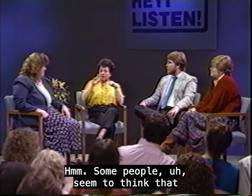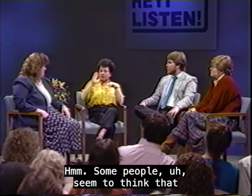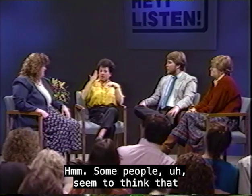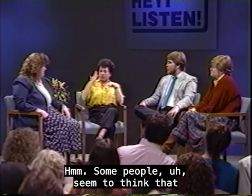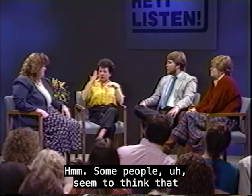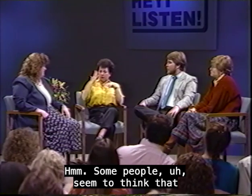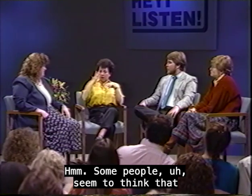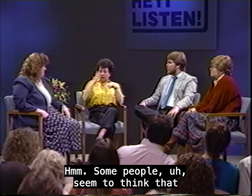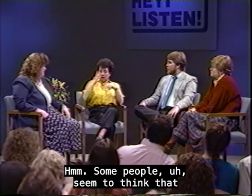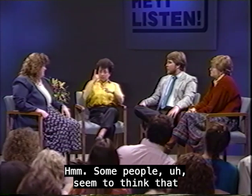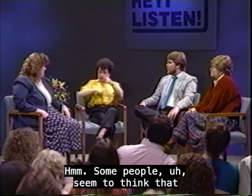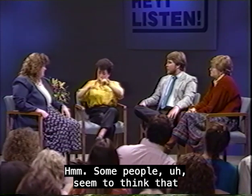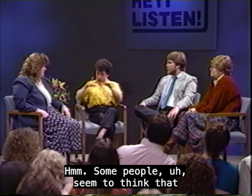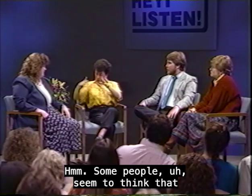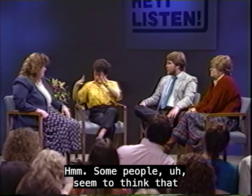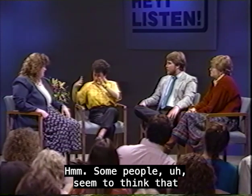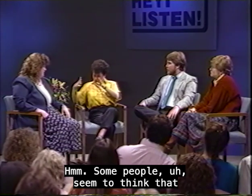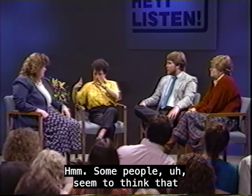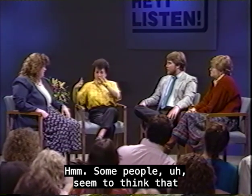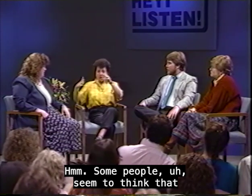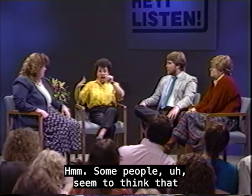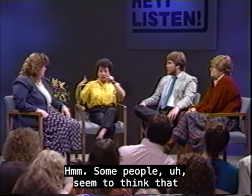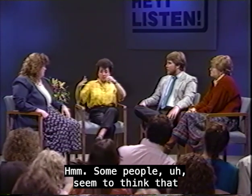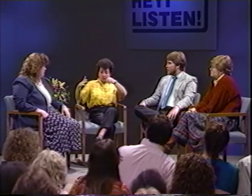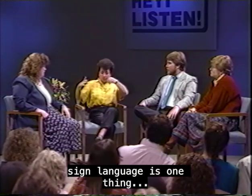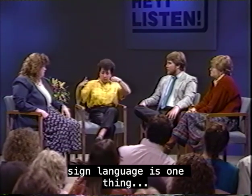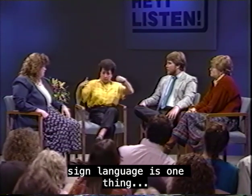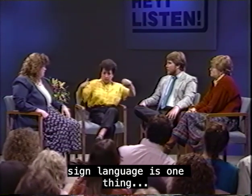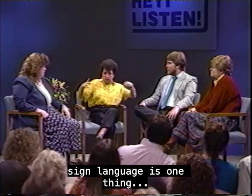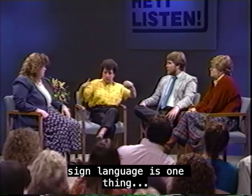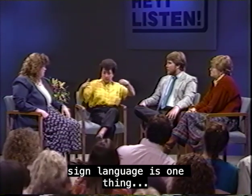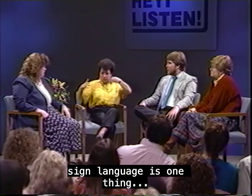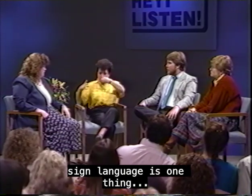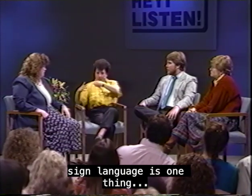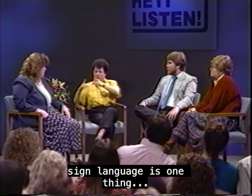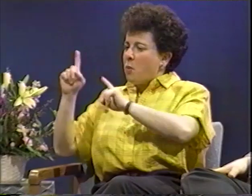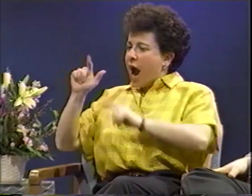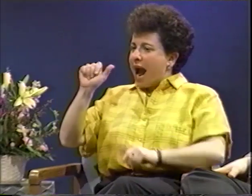Some people seem to think that sign language is one thing,